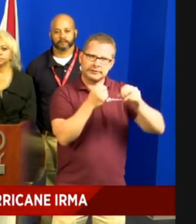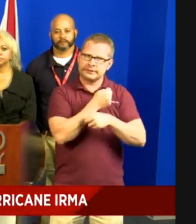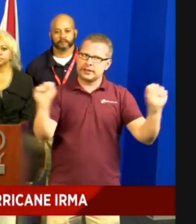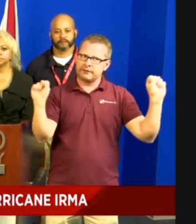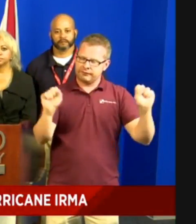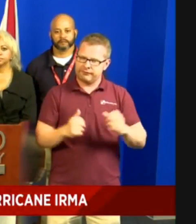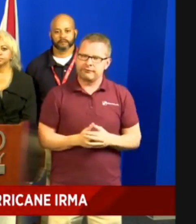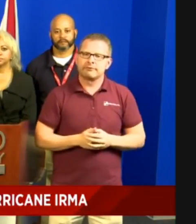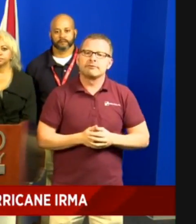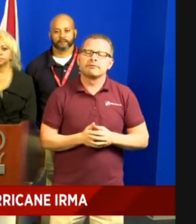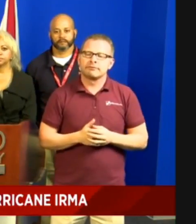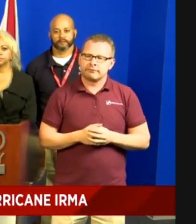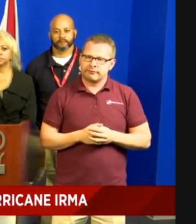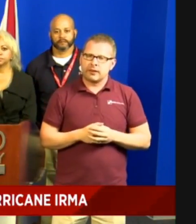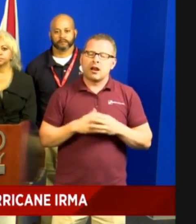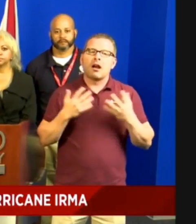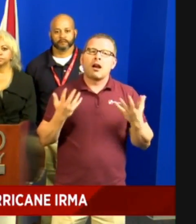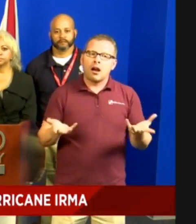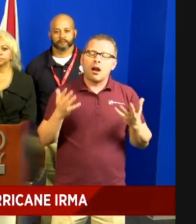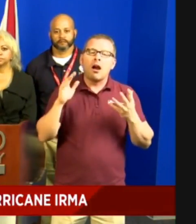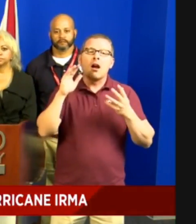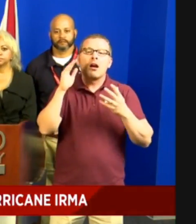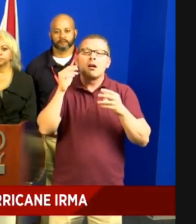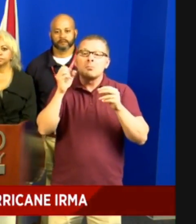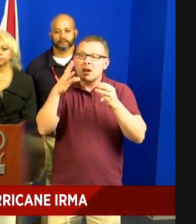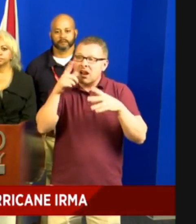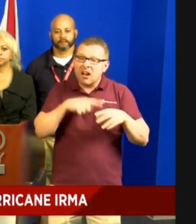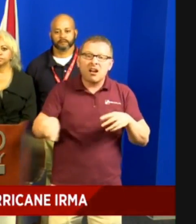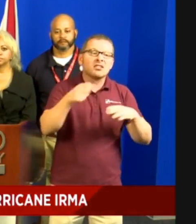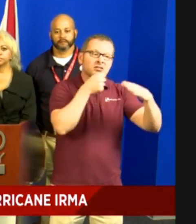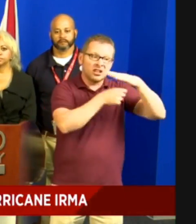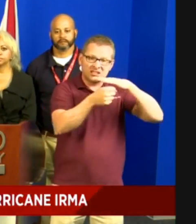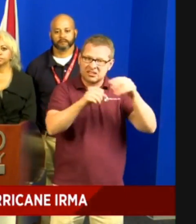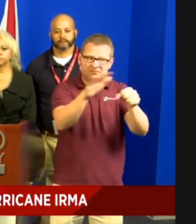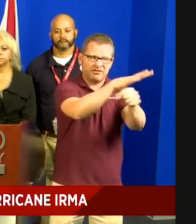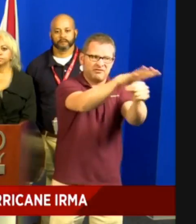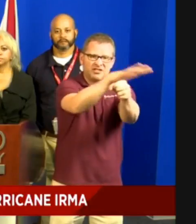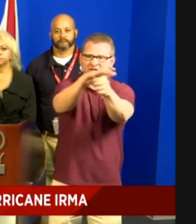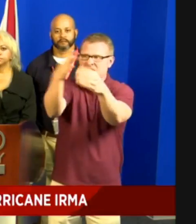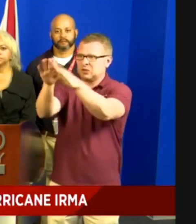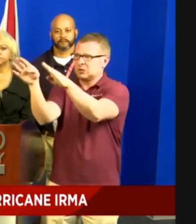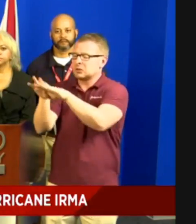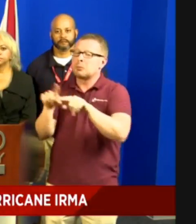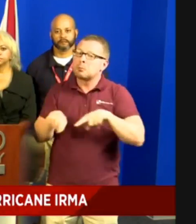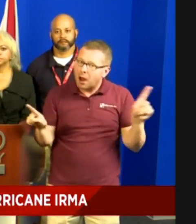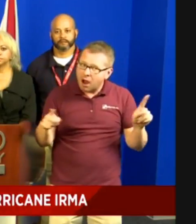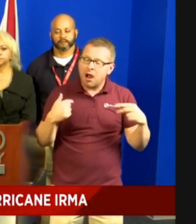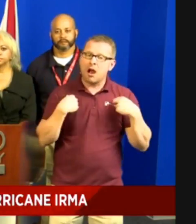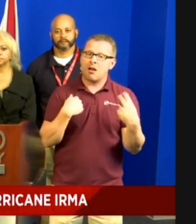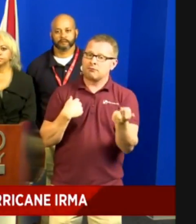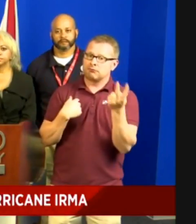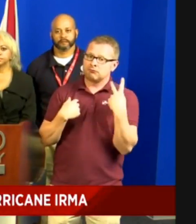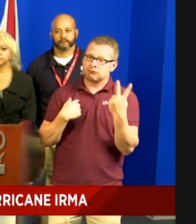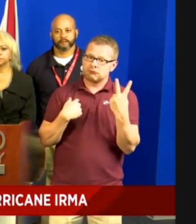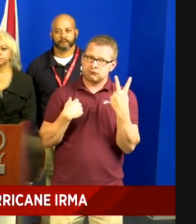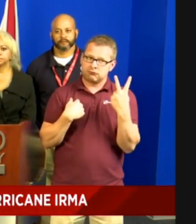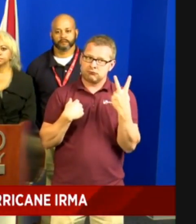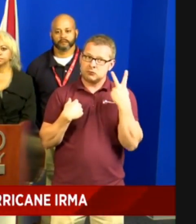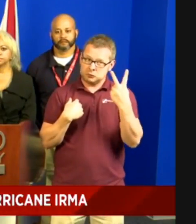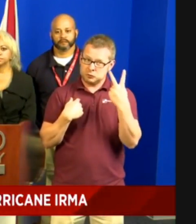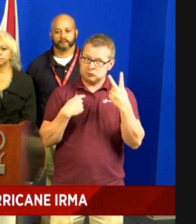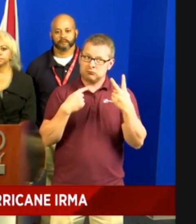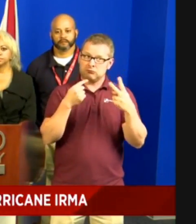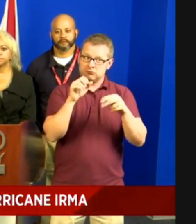of the shelters are at capacity. If you choose to evacuate to a shelter, you should go to one of the 2 new shelters just opened this